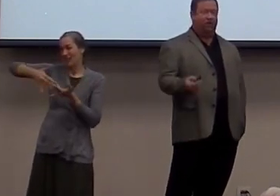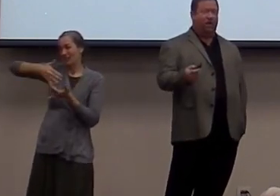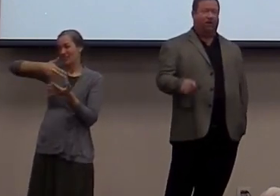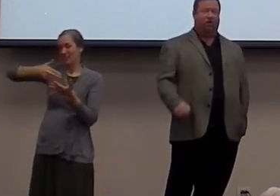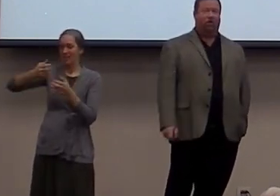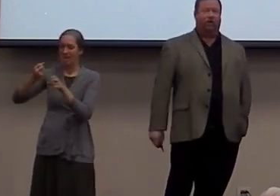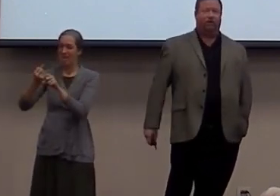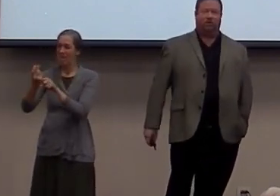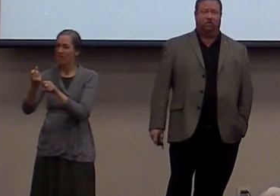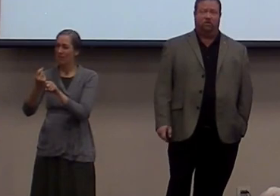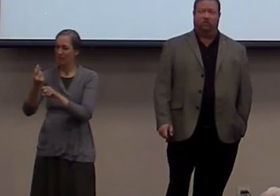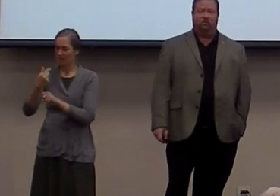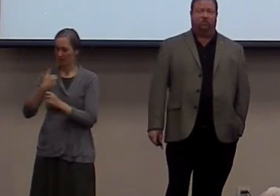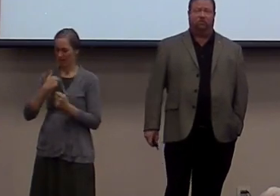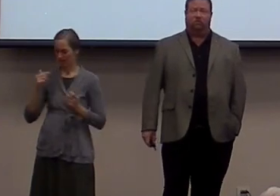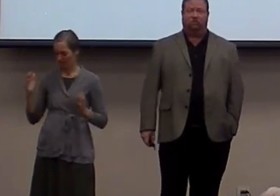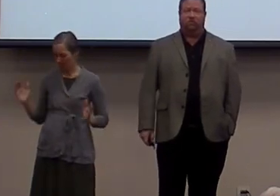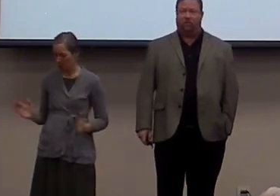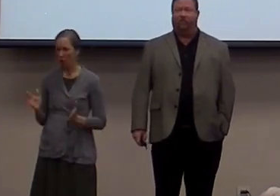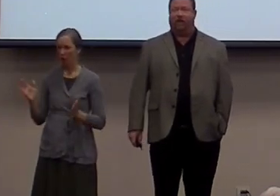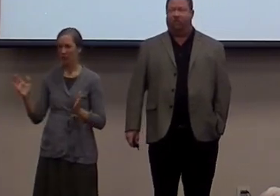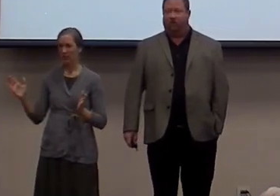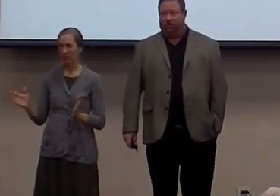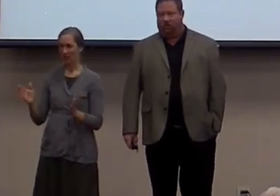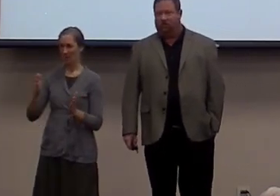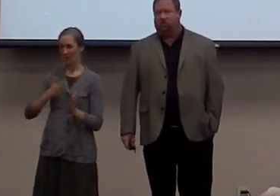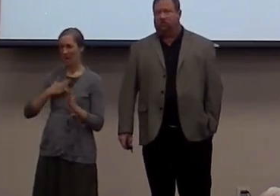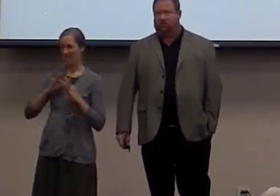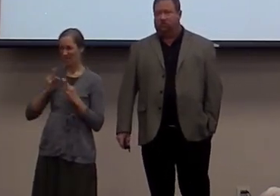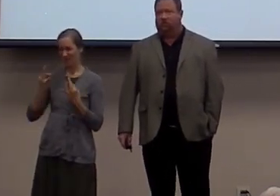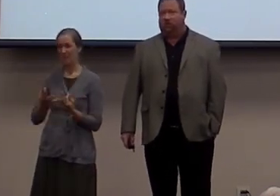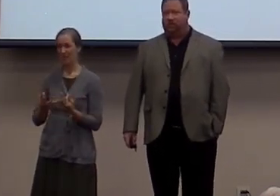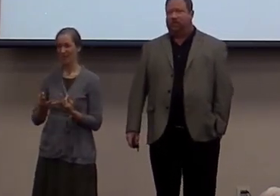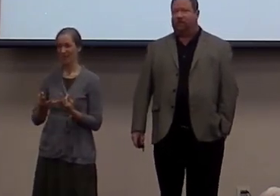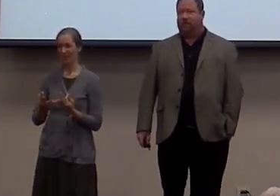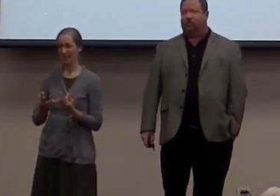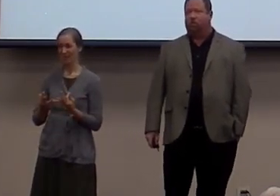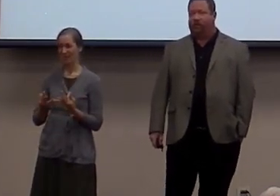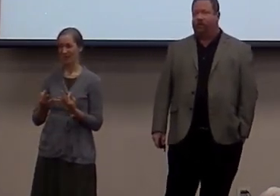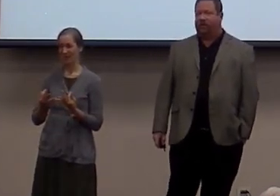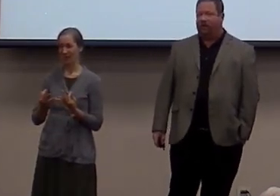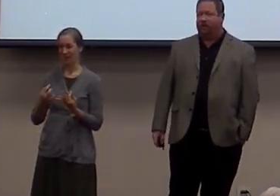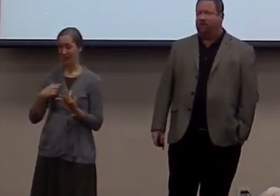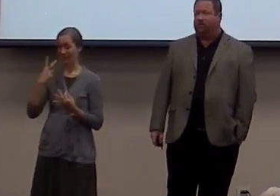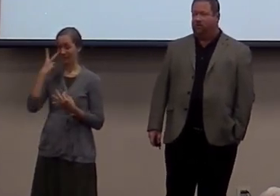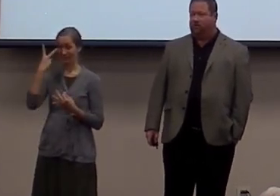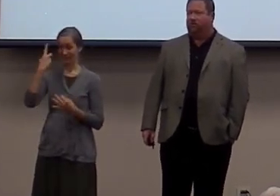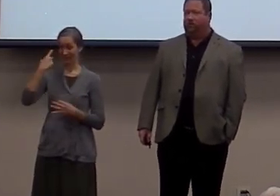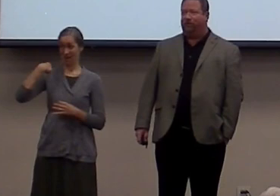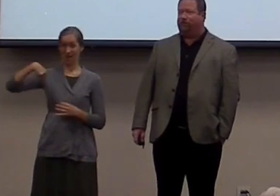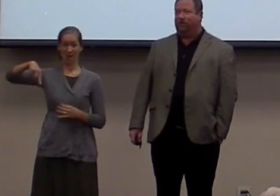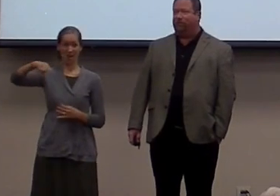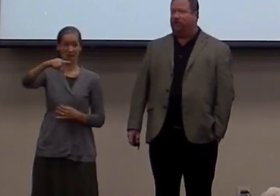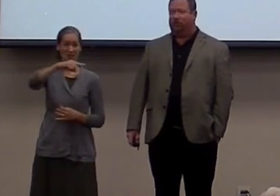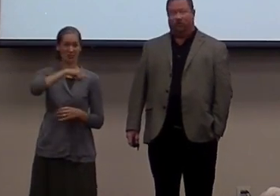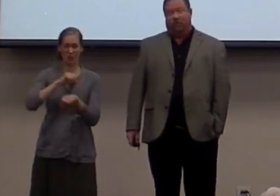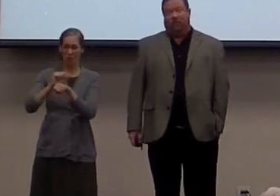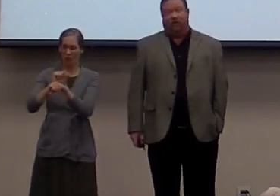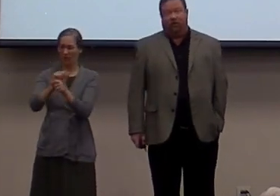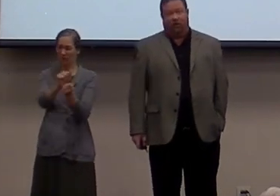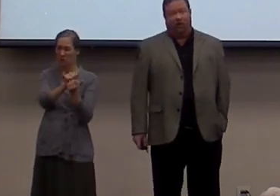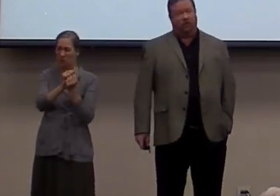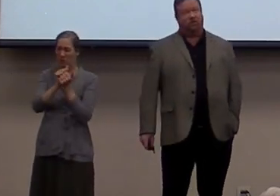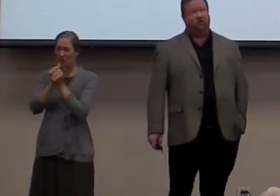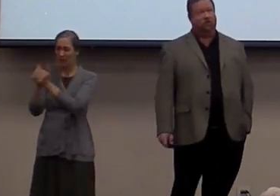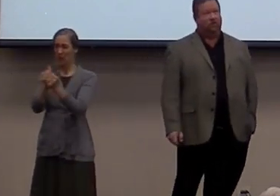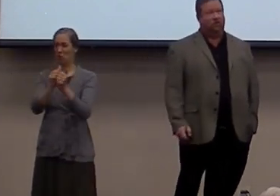Every year I'm encouraged by my family as I see us working together to do something that's really